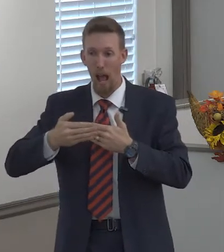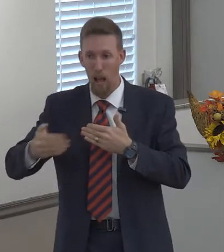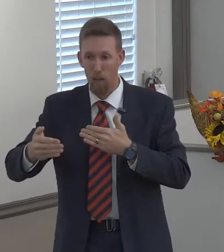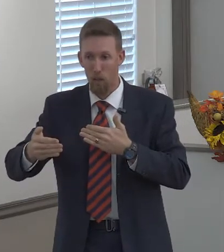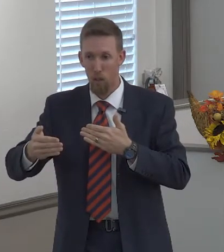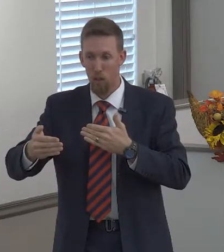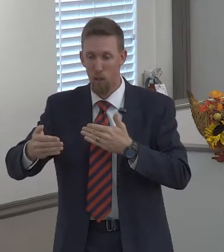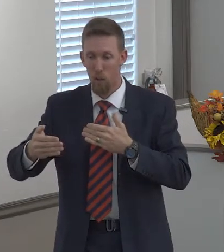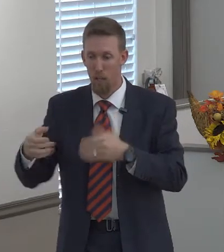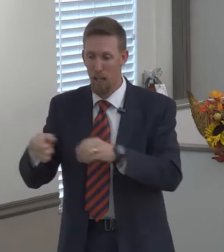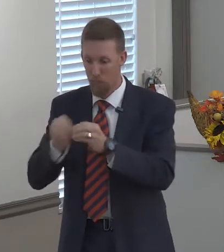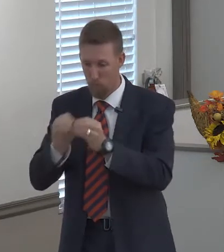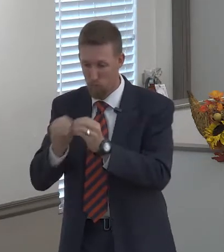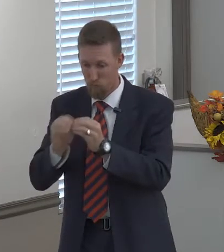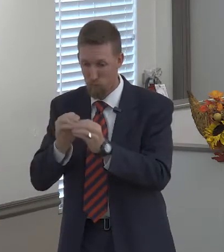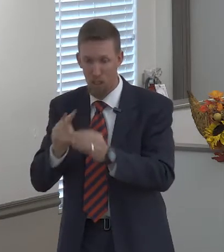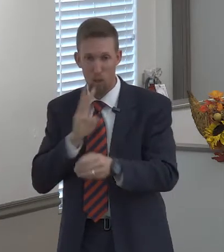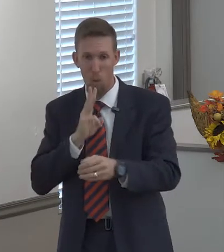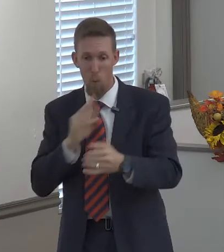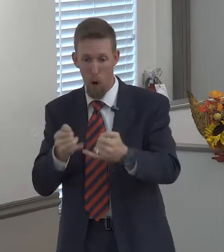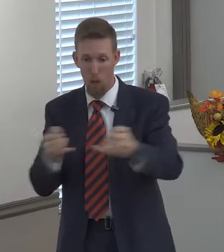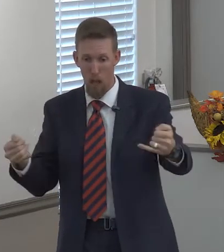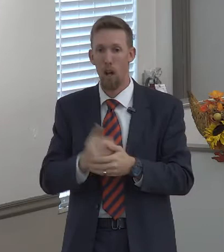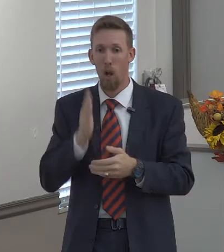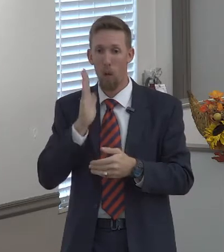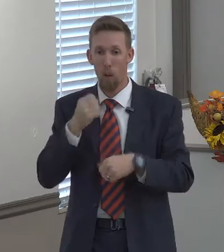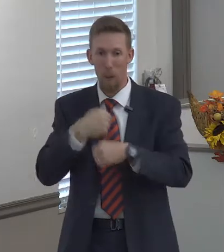under the breezeway,